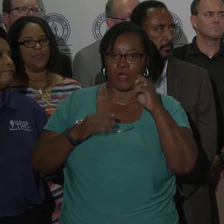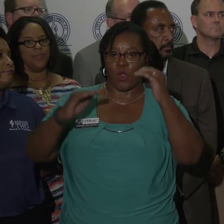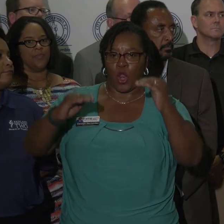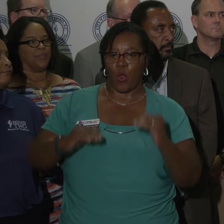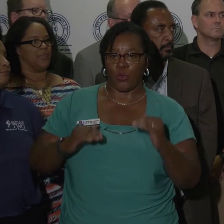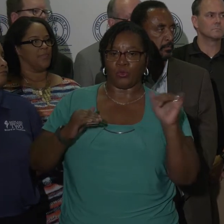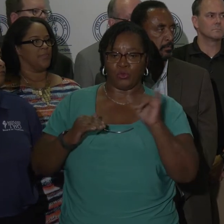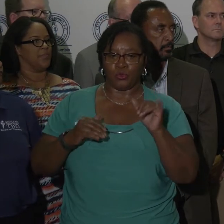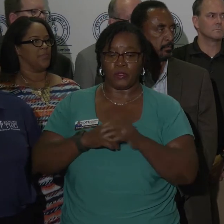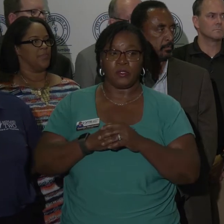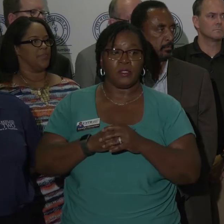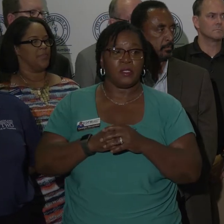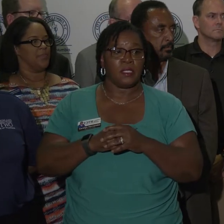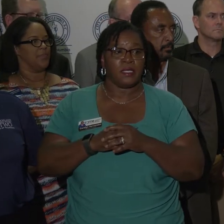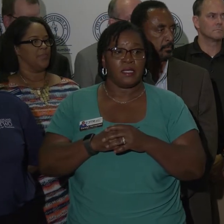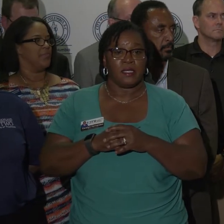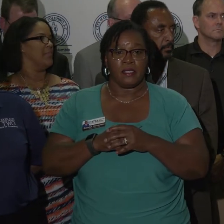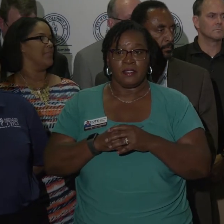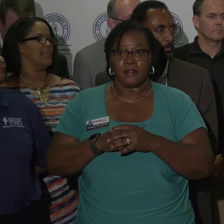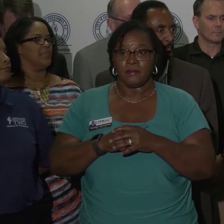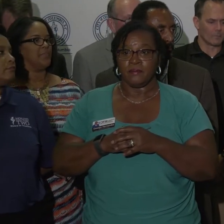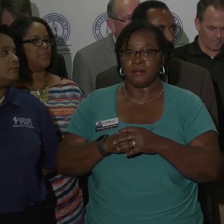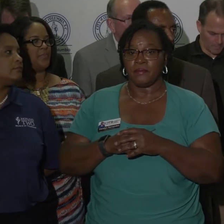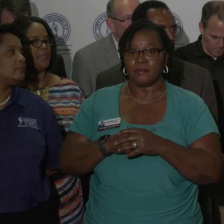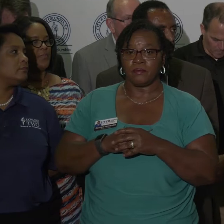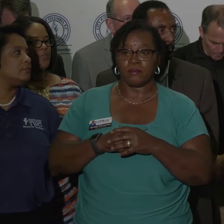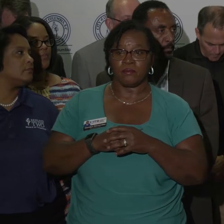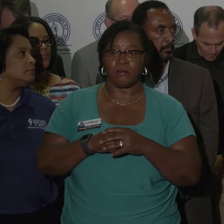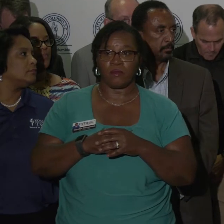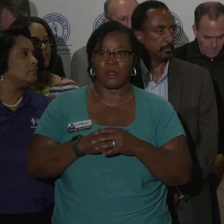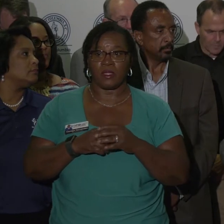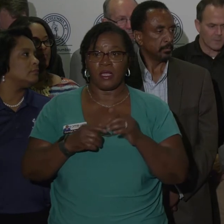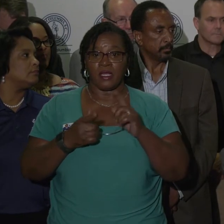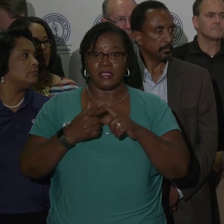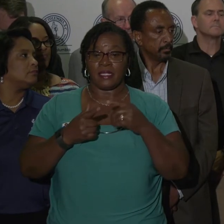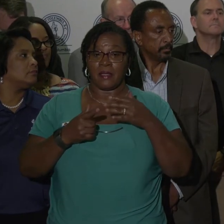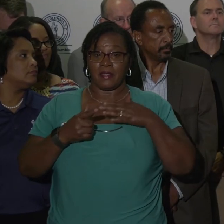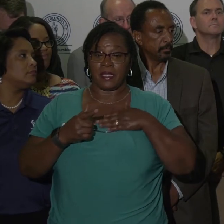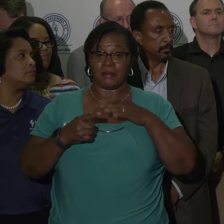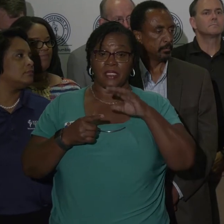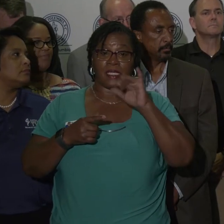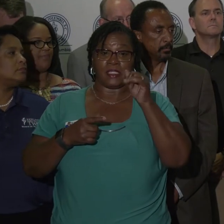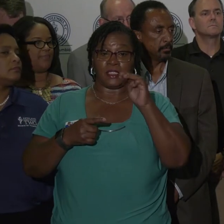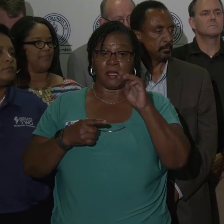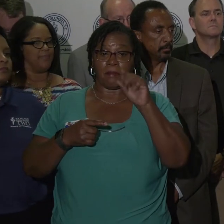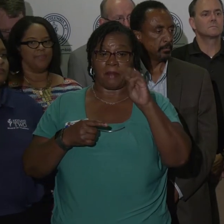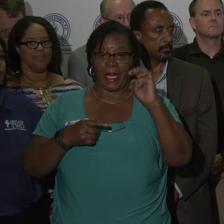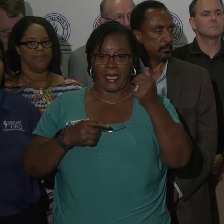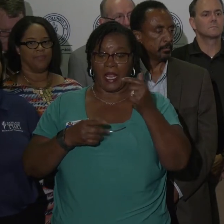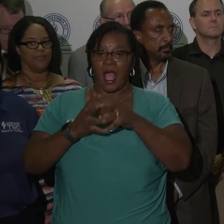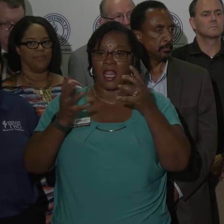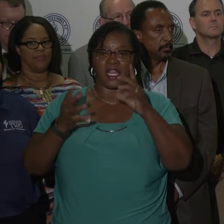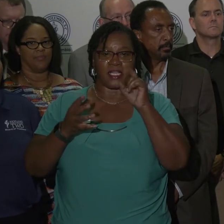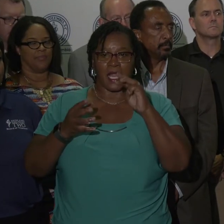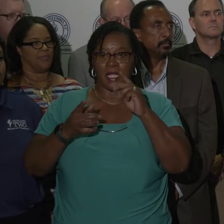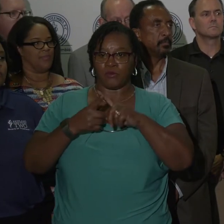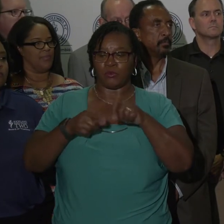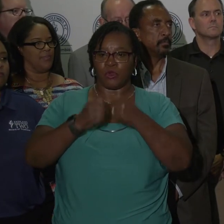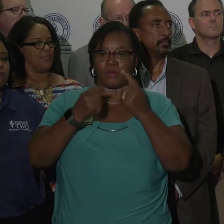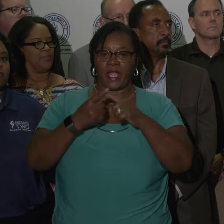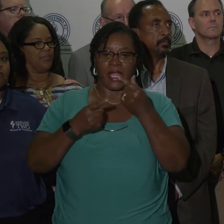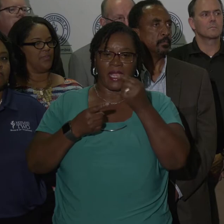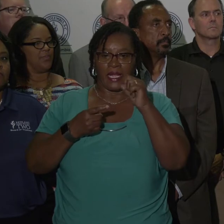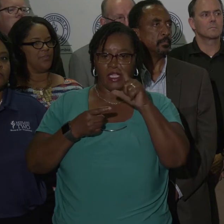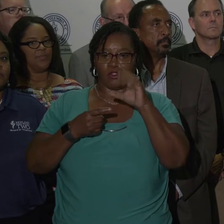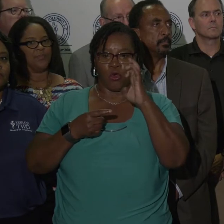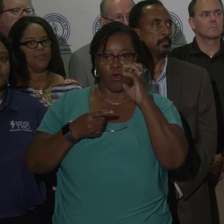Sure. Councilor Manning. Councilman Jim Manning, a lot of the dams that broke were along Gills Creek that